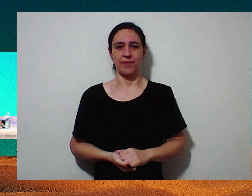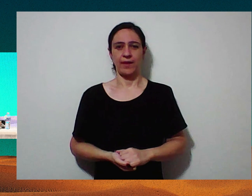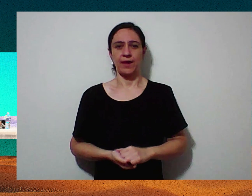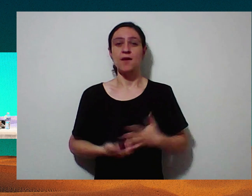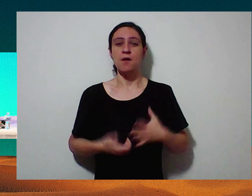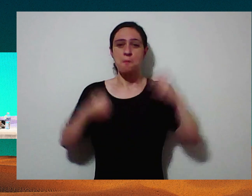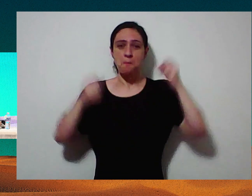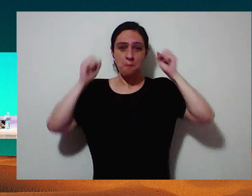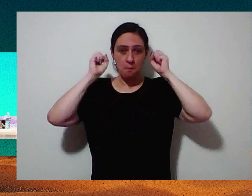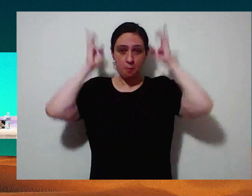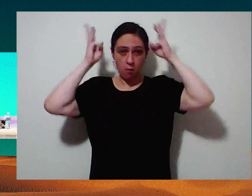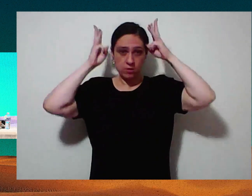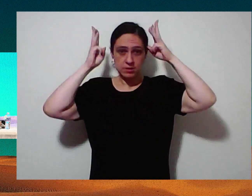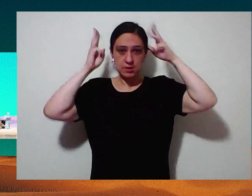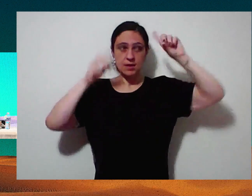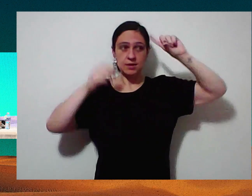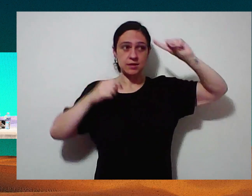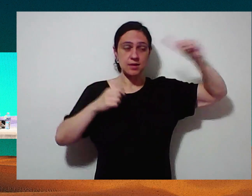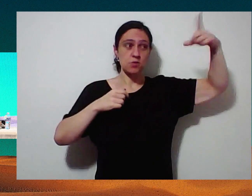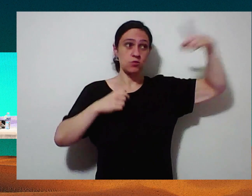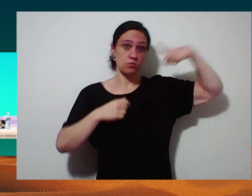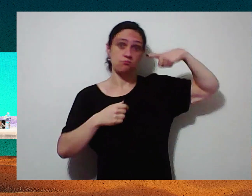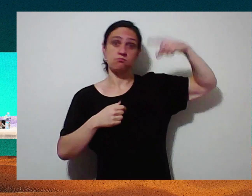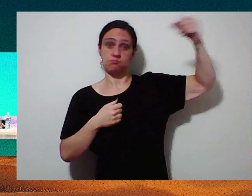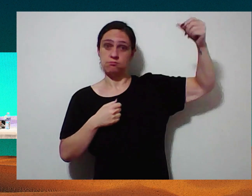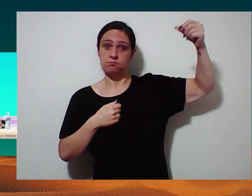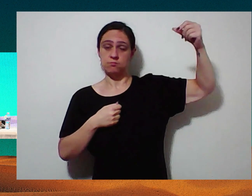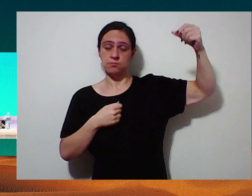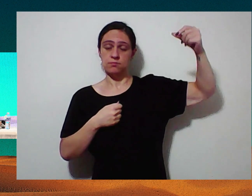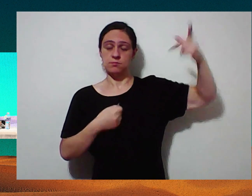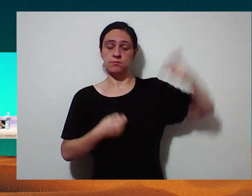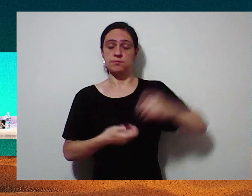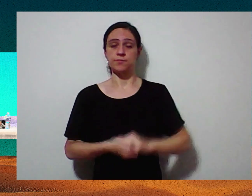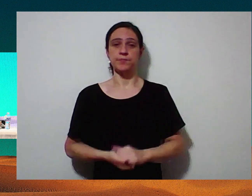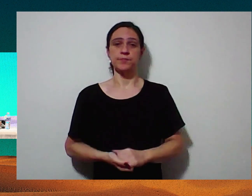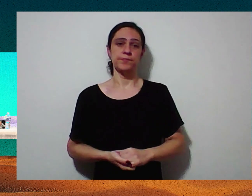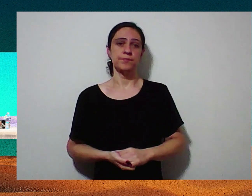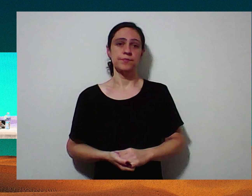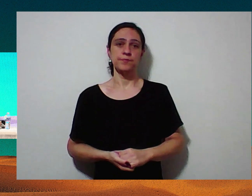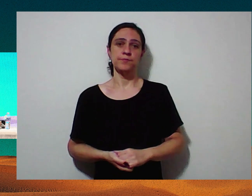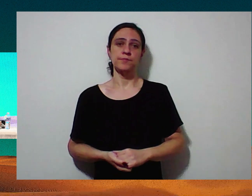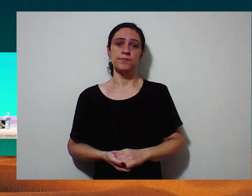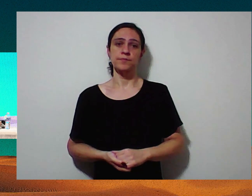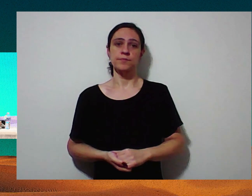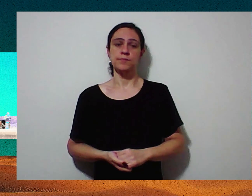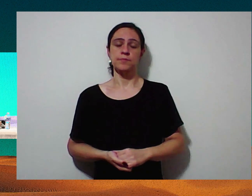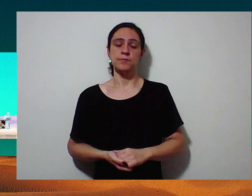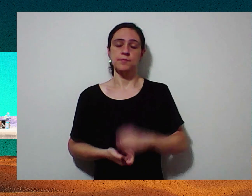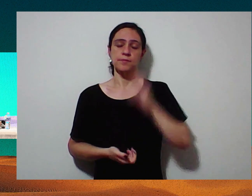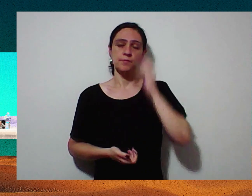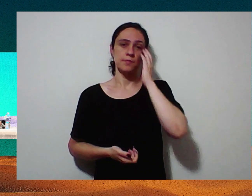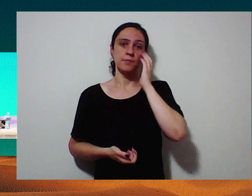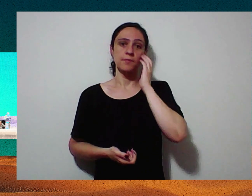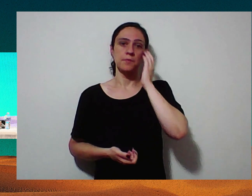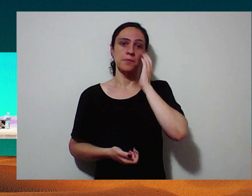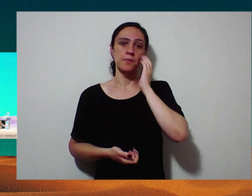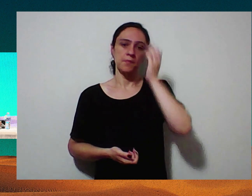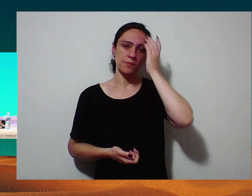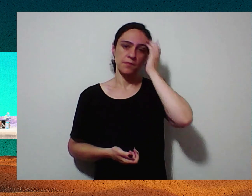por Deus no deserto, Saints, when Moses was called from God in the wilderness, foi chamado com uma cena quando ele